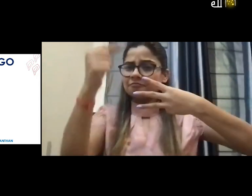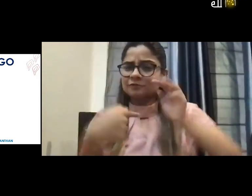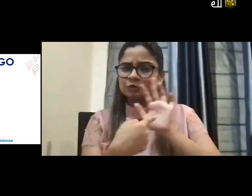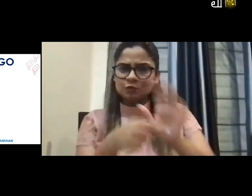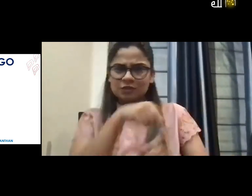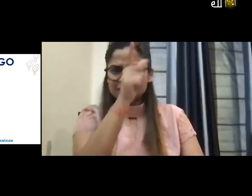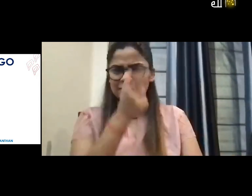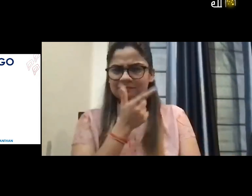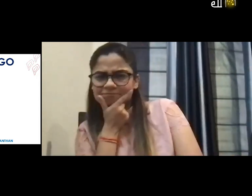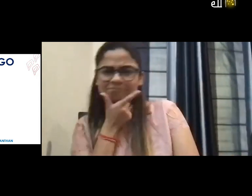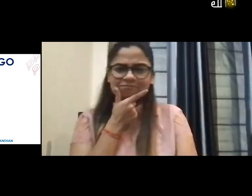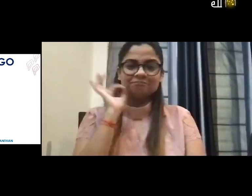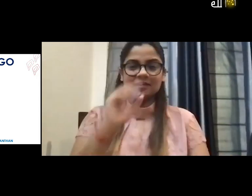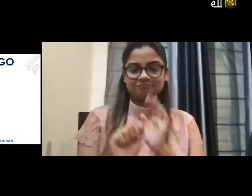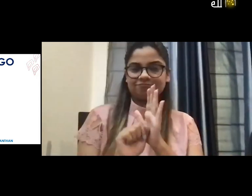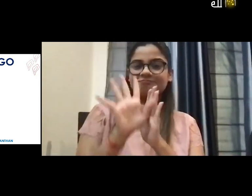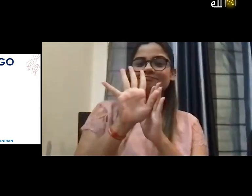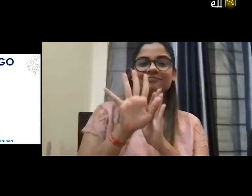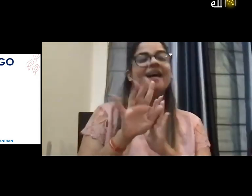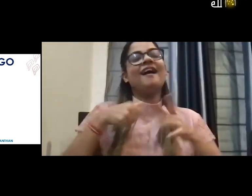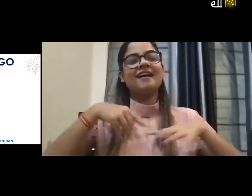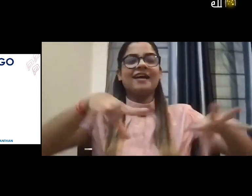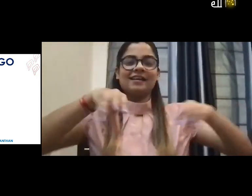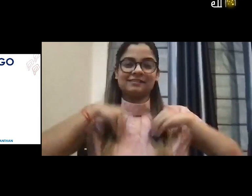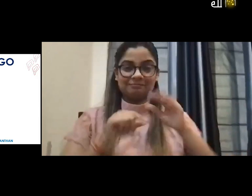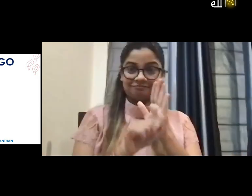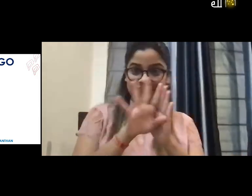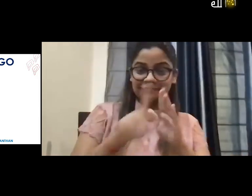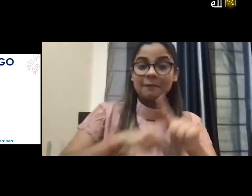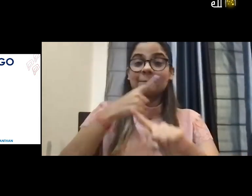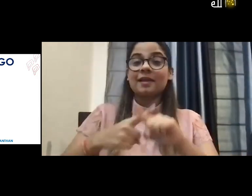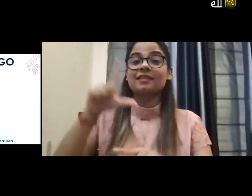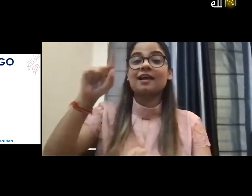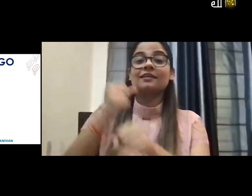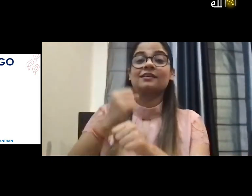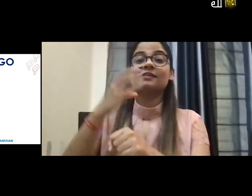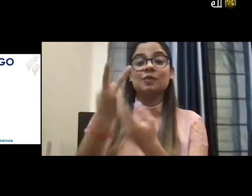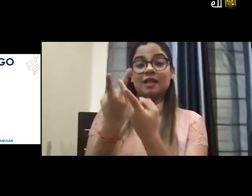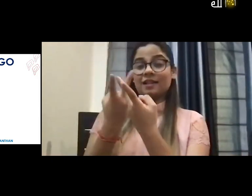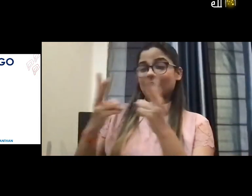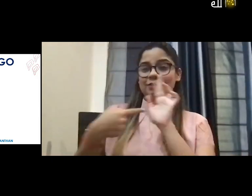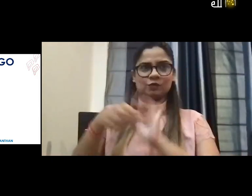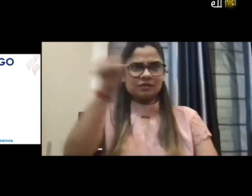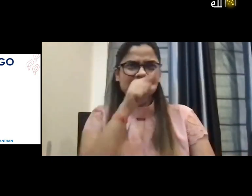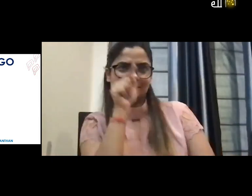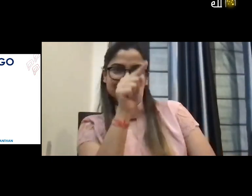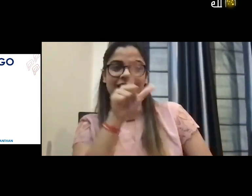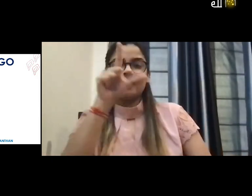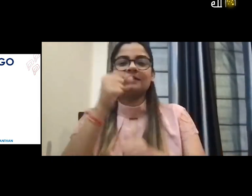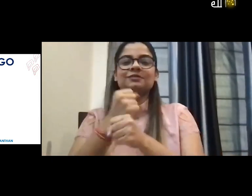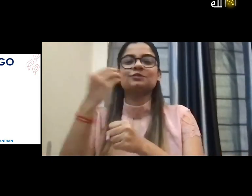there, all of us together. We had three options, and we looked at some voting, and this was the one that was